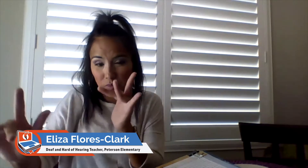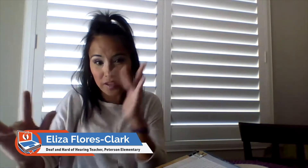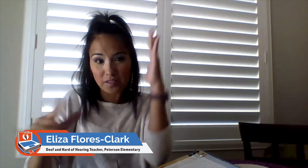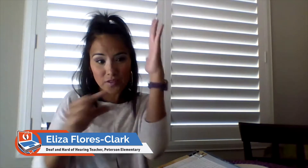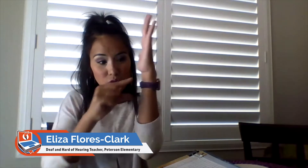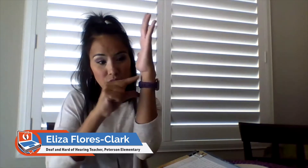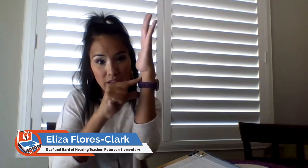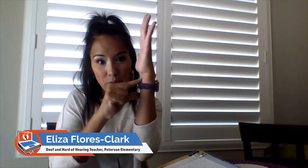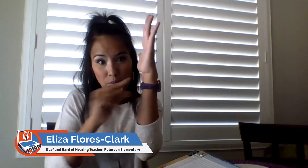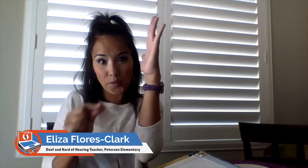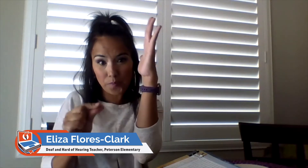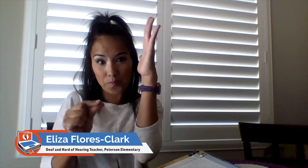on the tree.